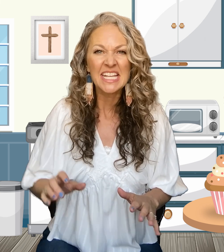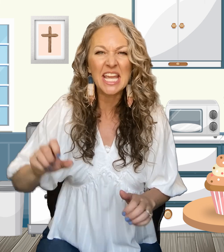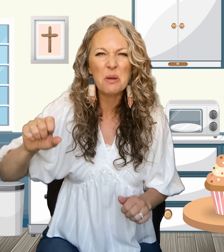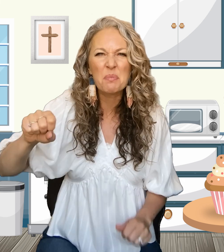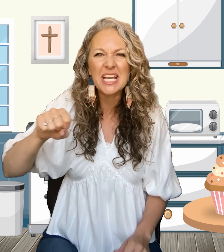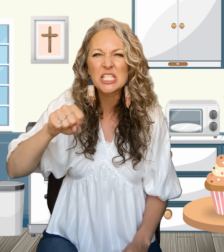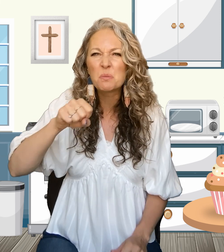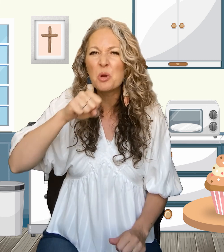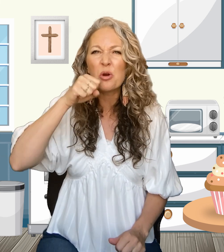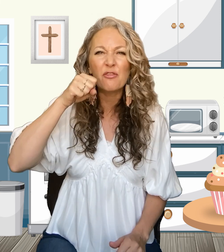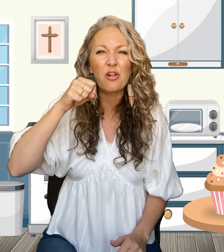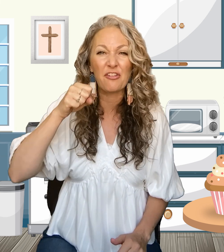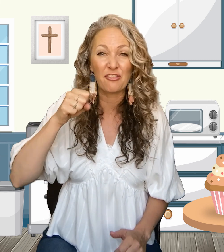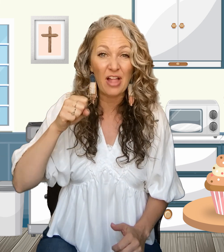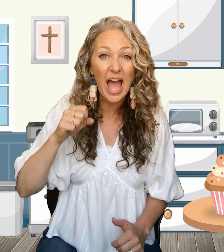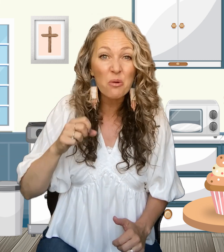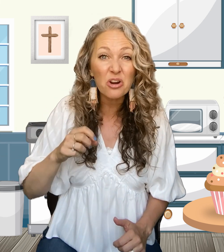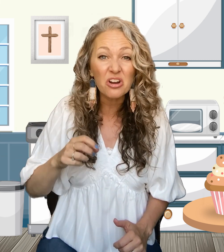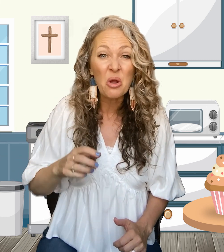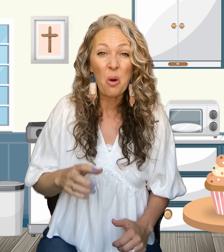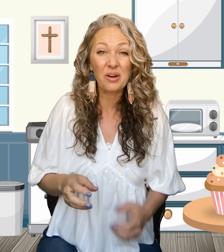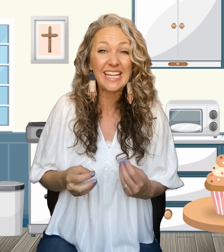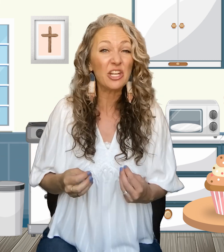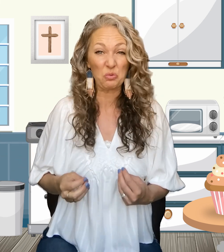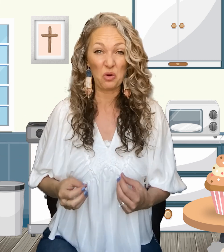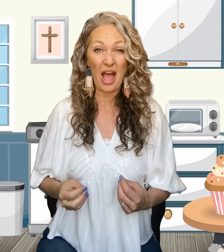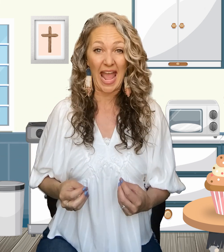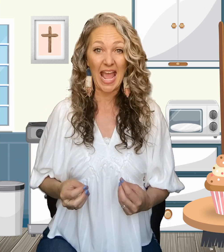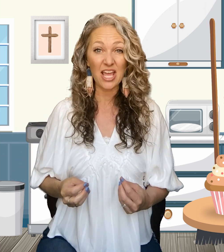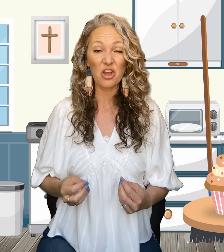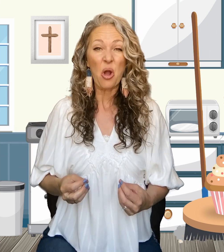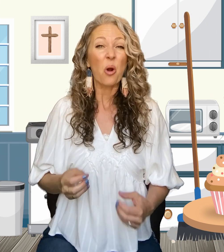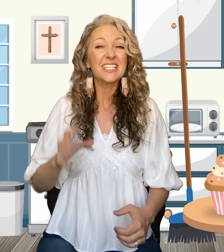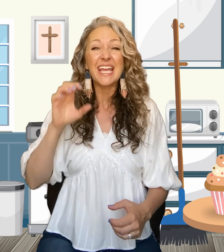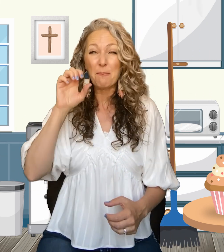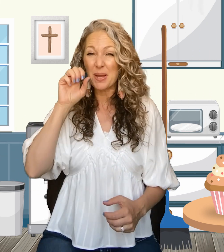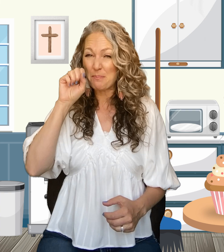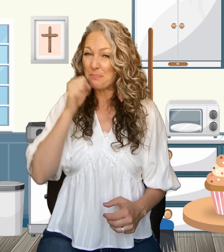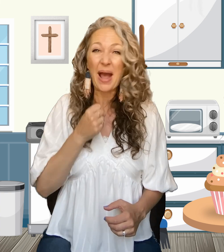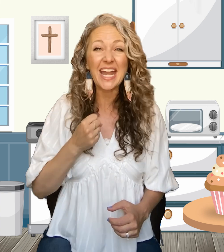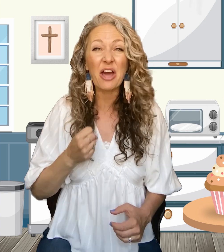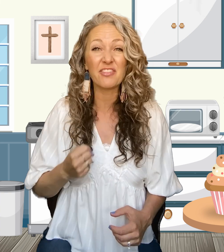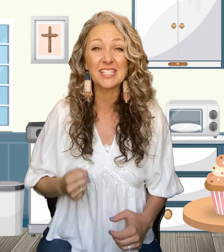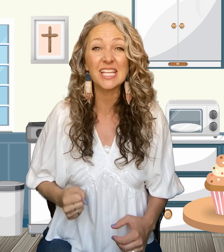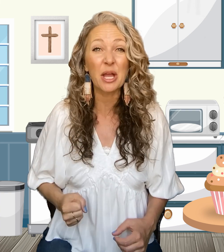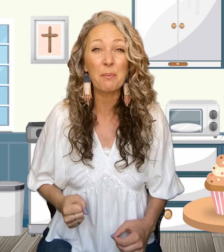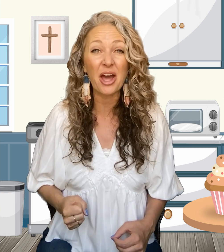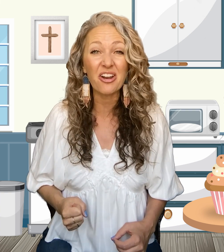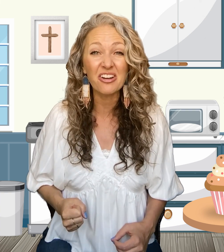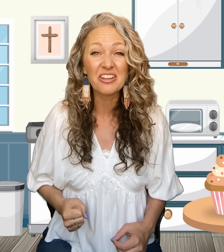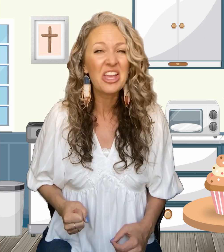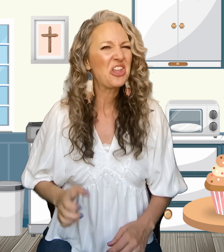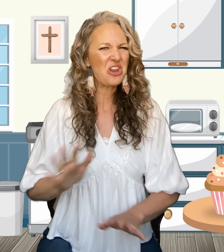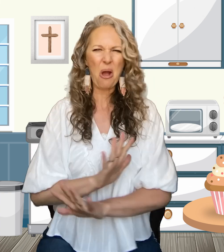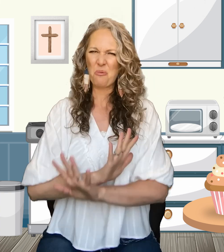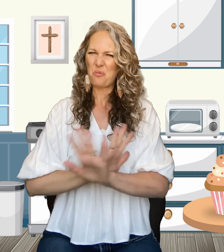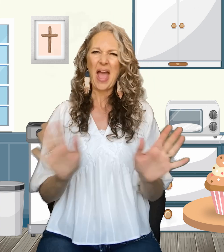a big spoonful of flour or eat a raw egg or take a big bite out of a stick of butter? No